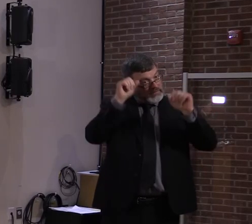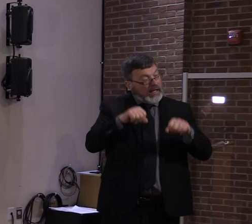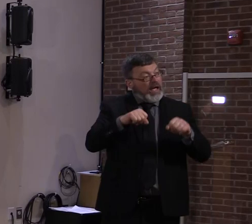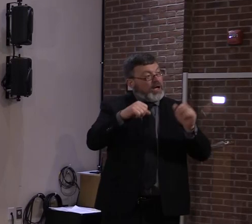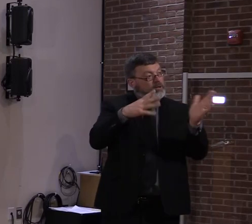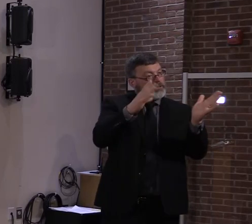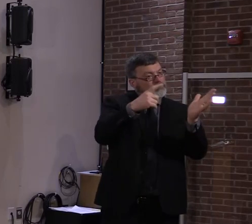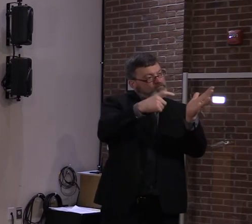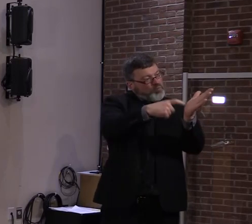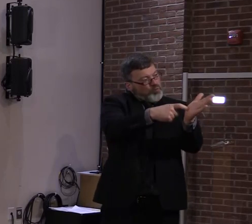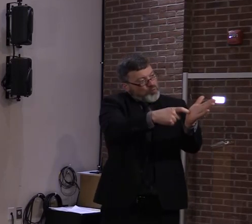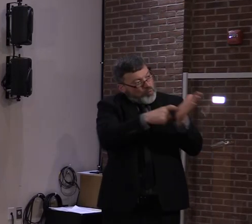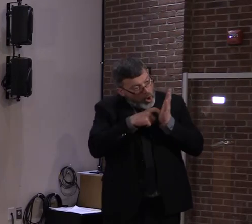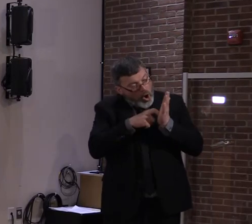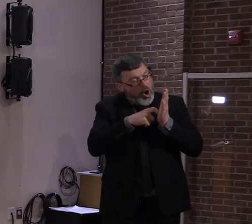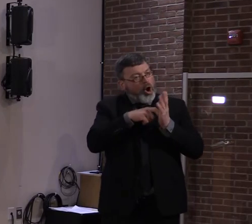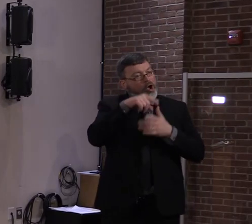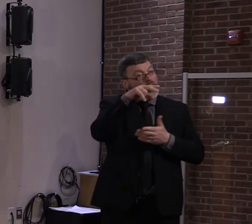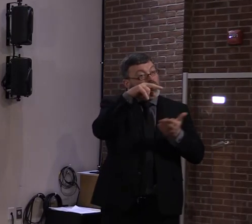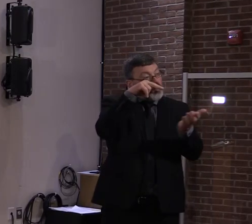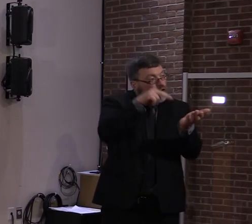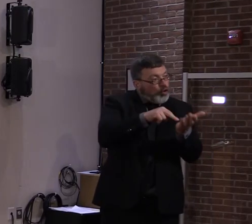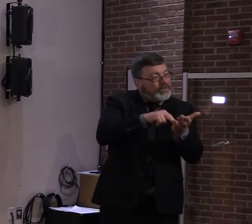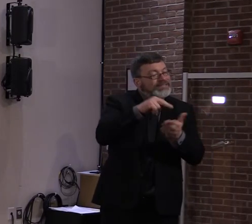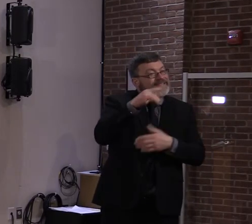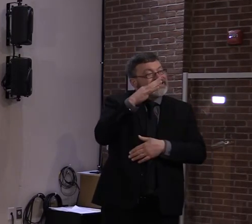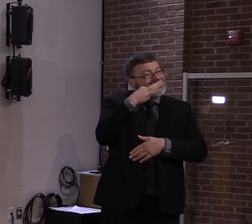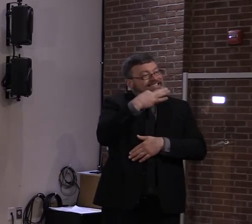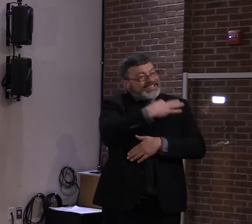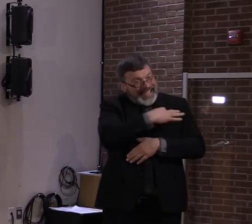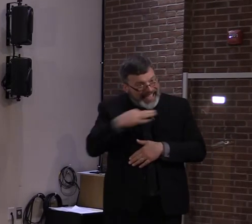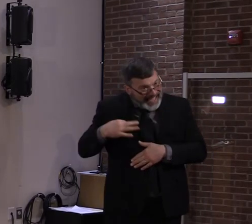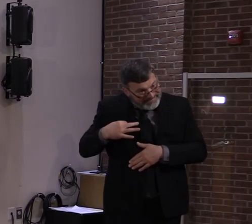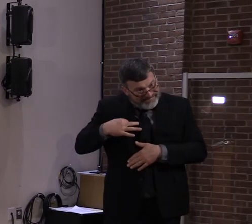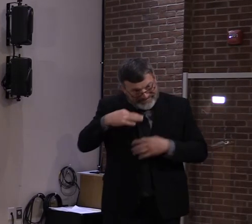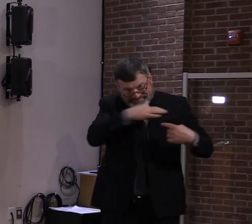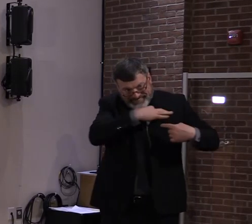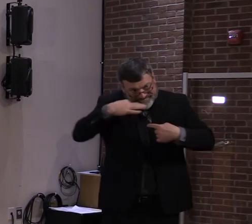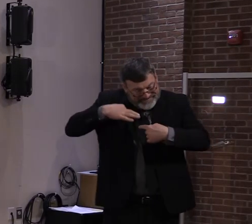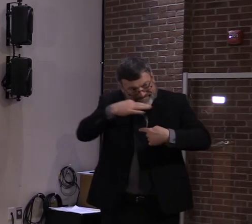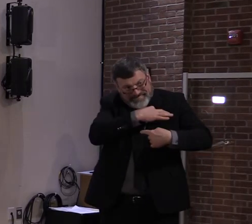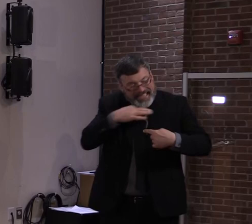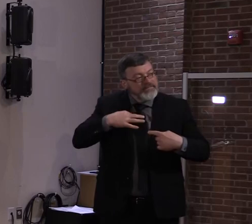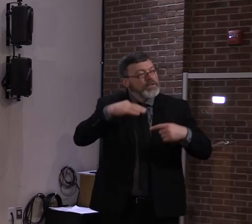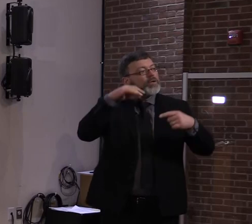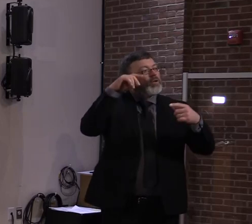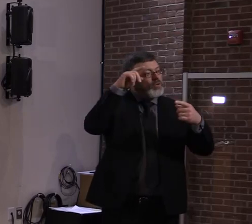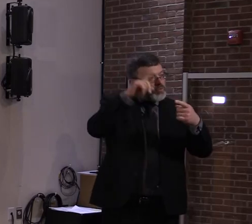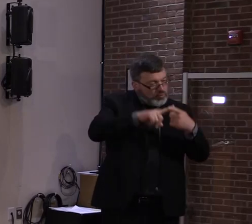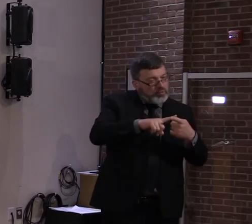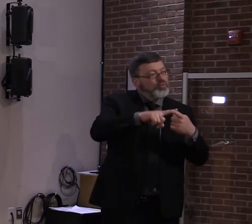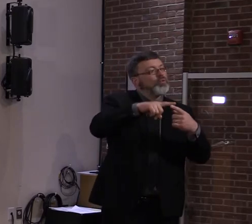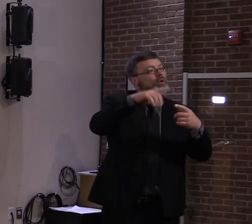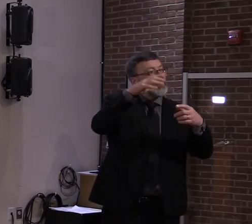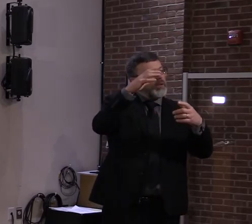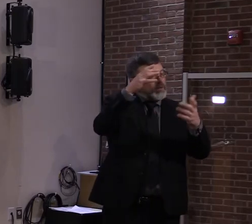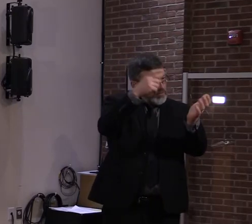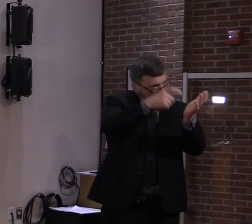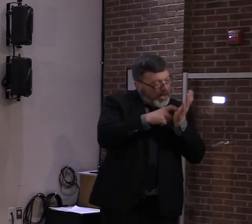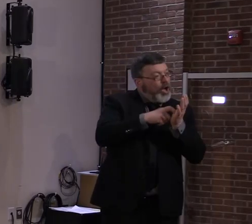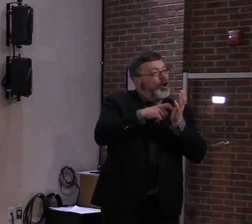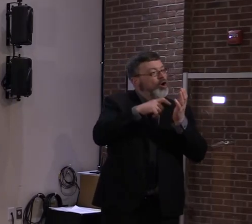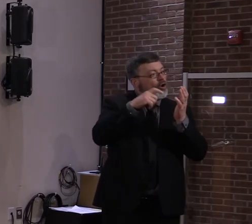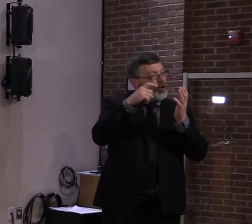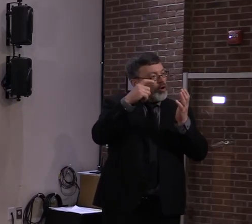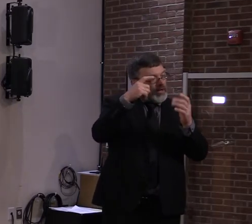nursing facilities who are in very close contact with our immune-compromised elderly here in Vermont,